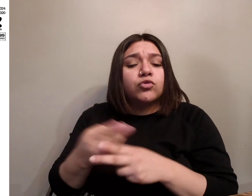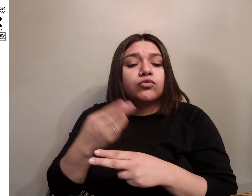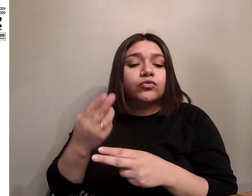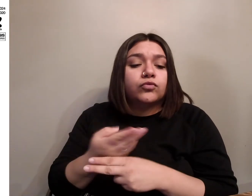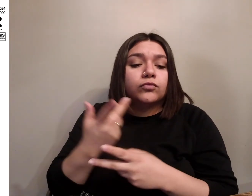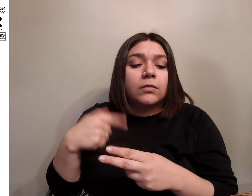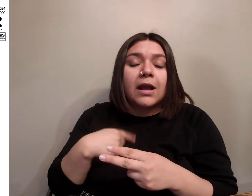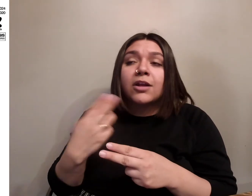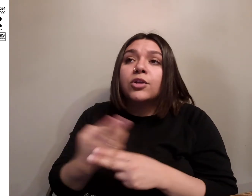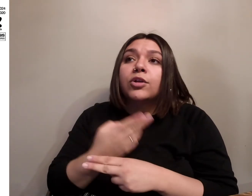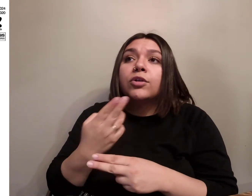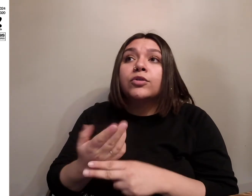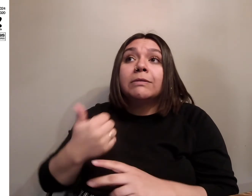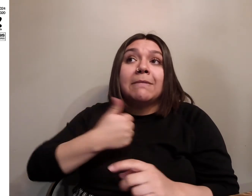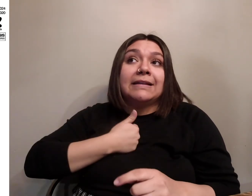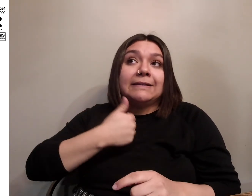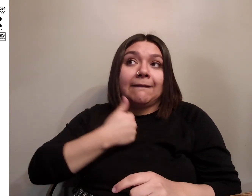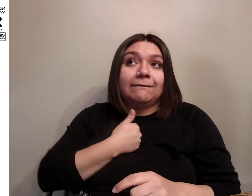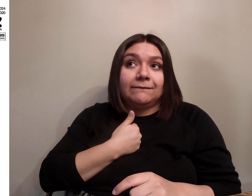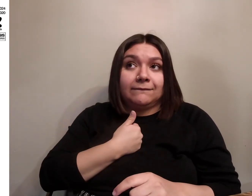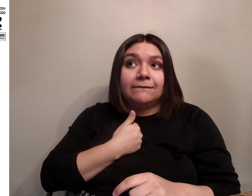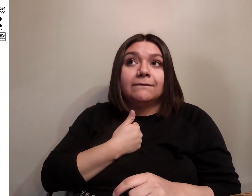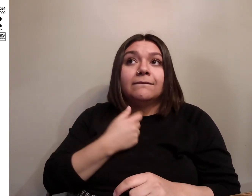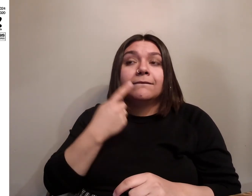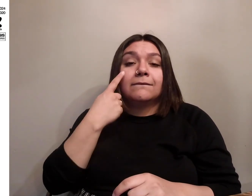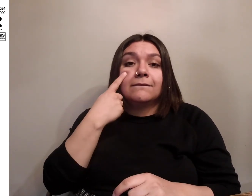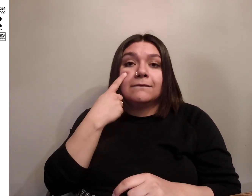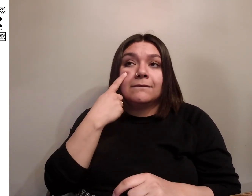Well, I use it